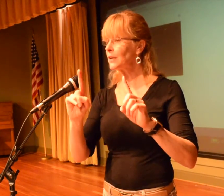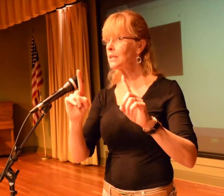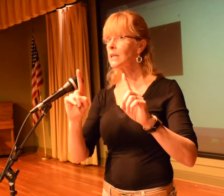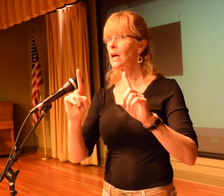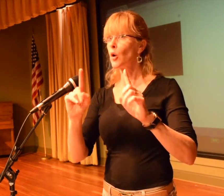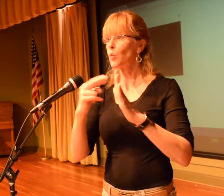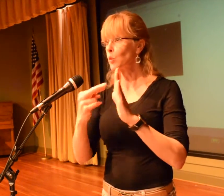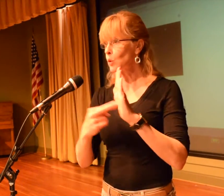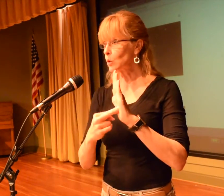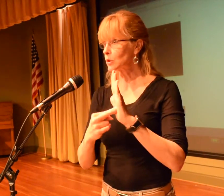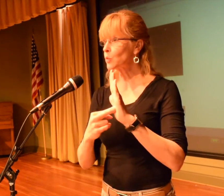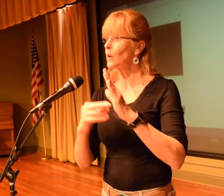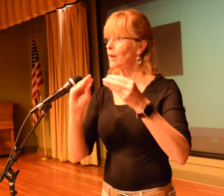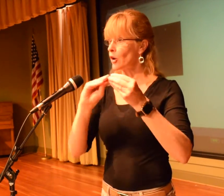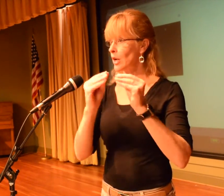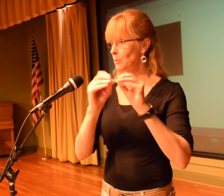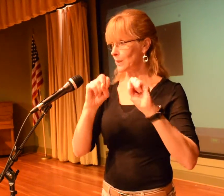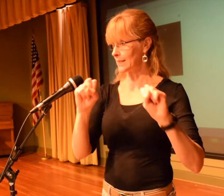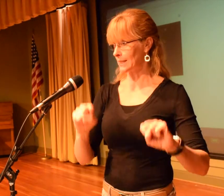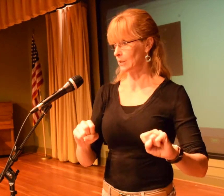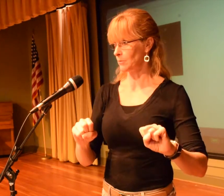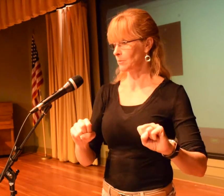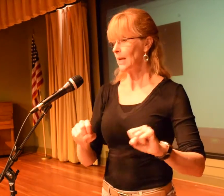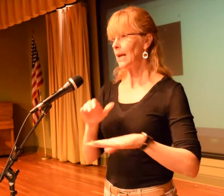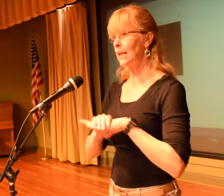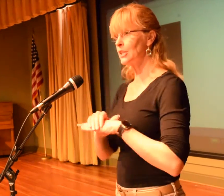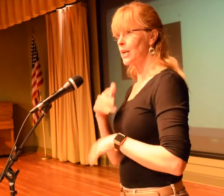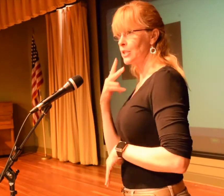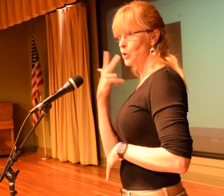different rules with our numbering system. English has 3.